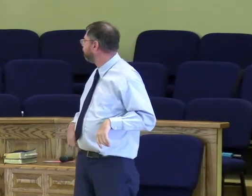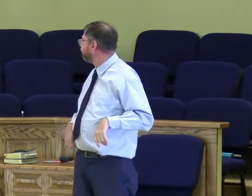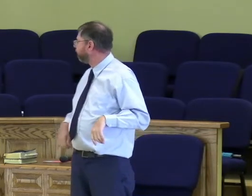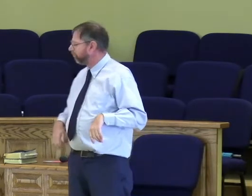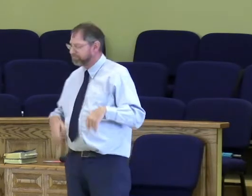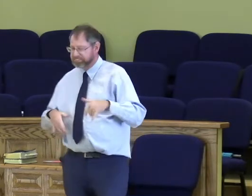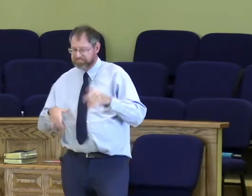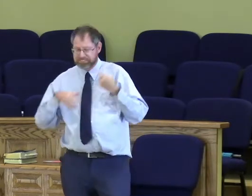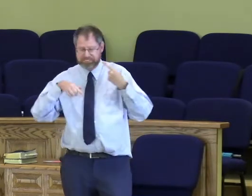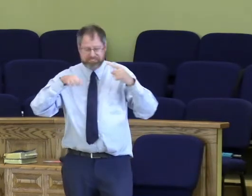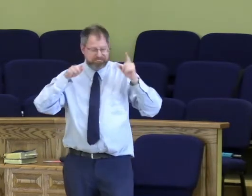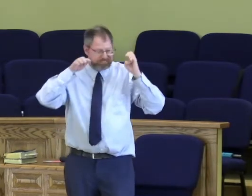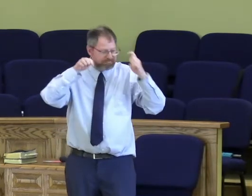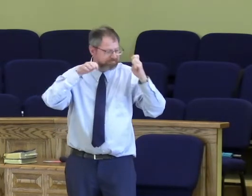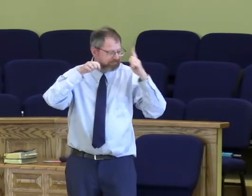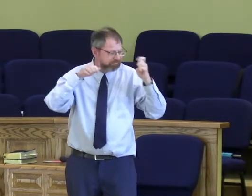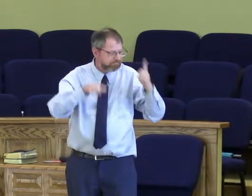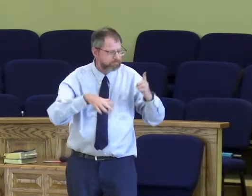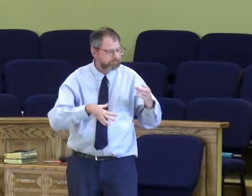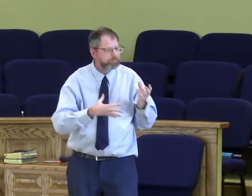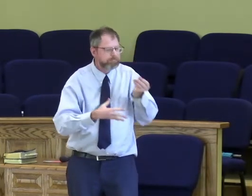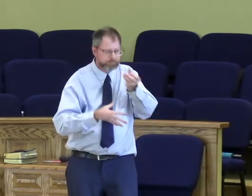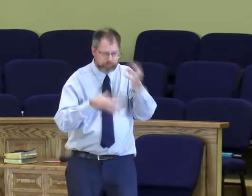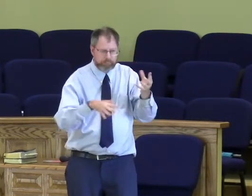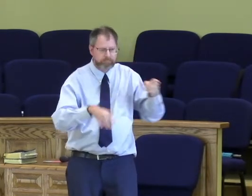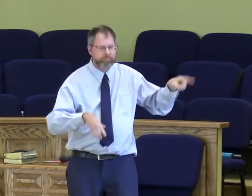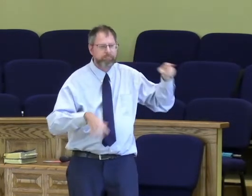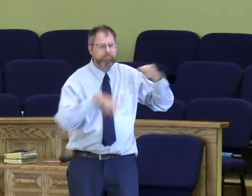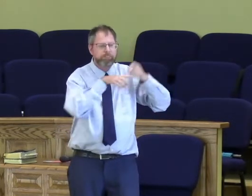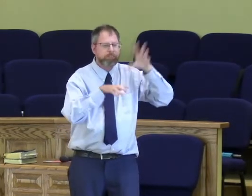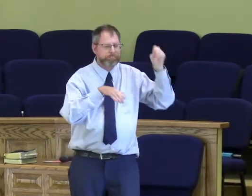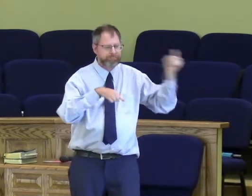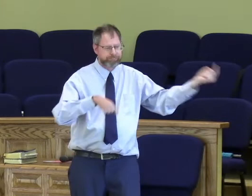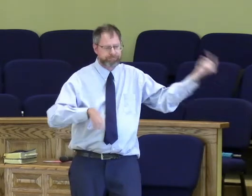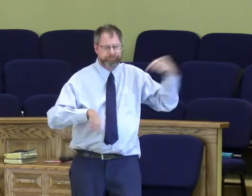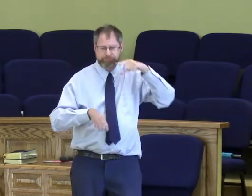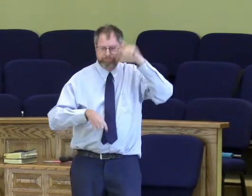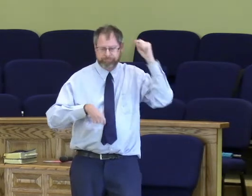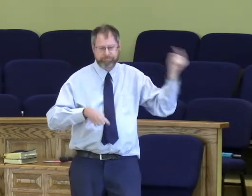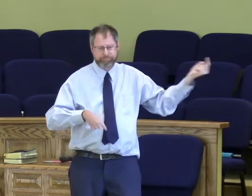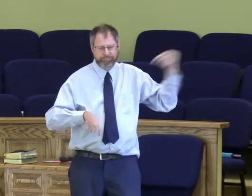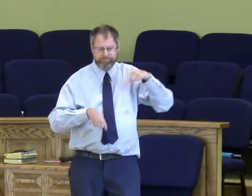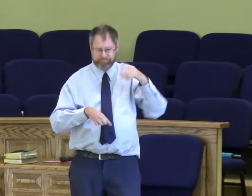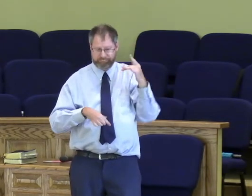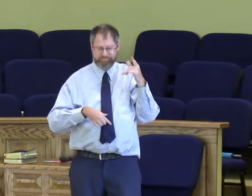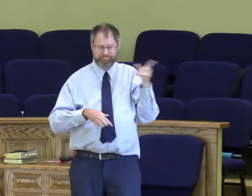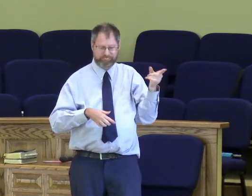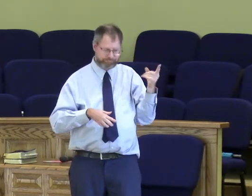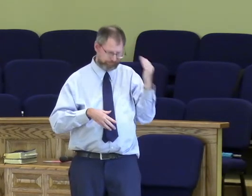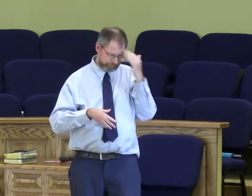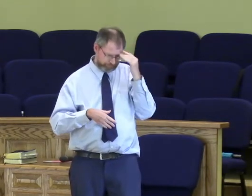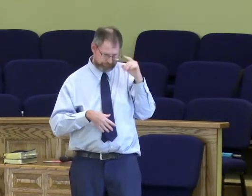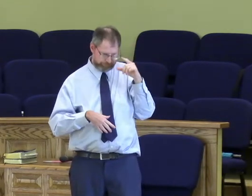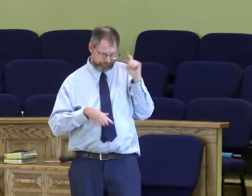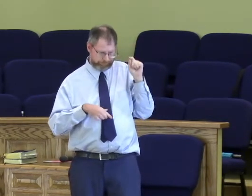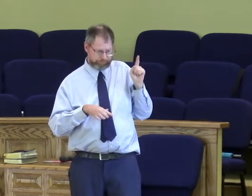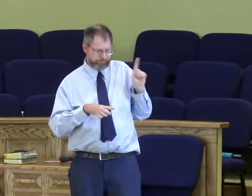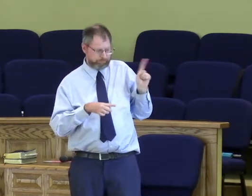education. And we love to think about the fact that he was a pioneer missionary, and he